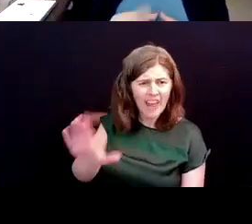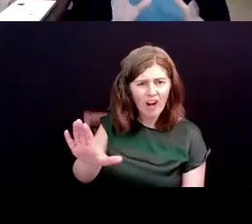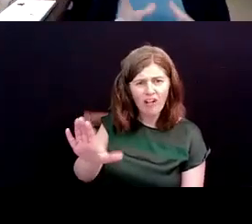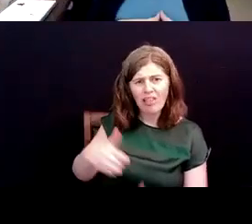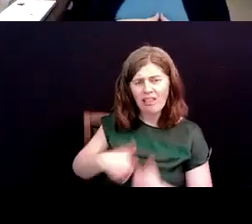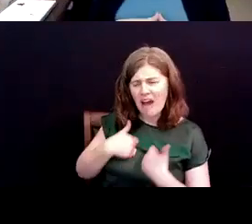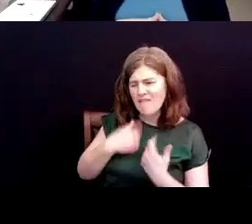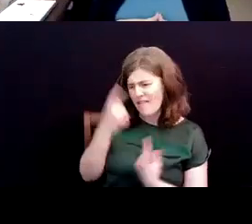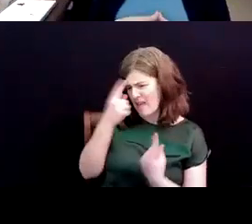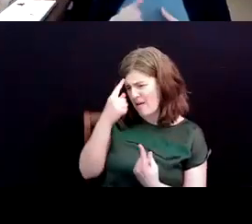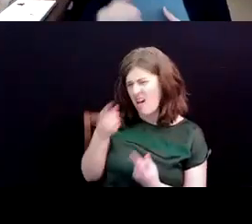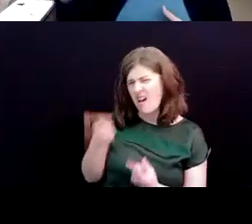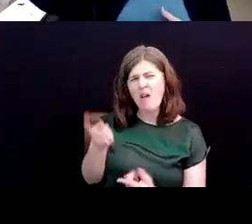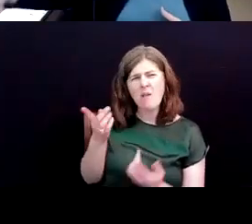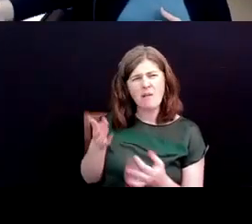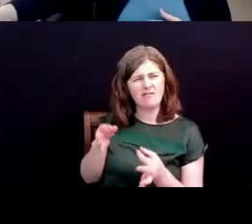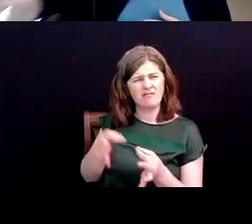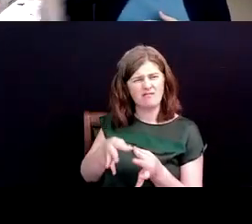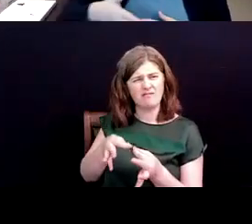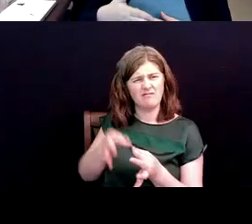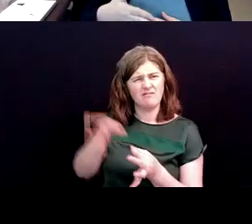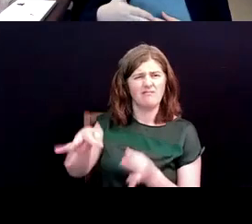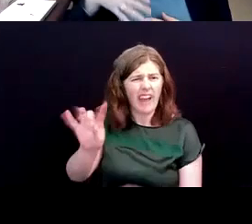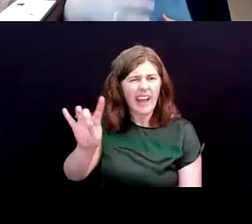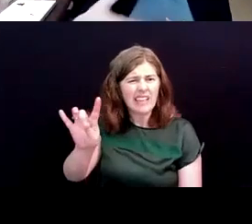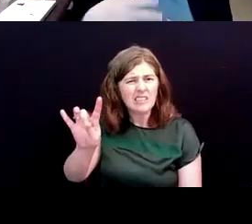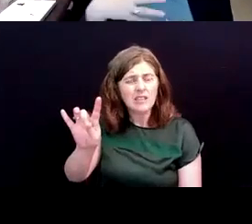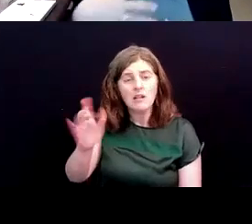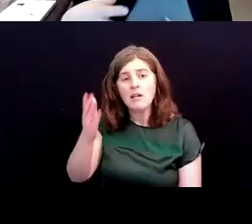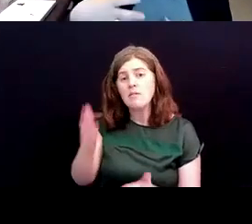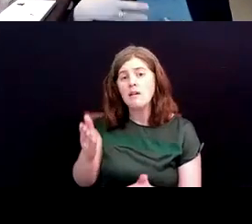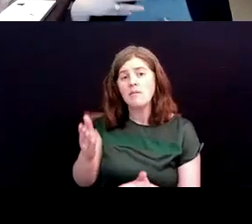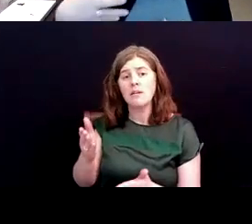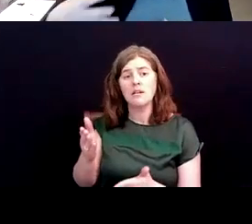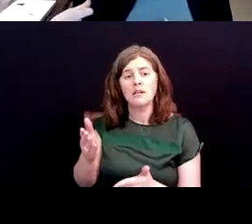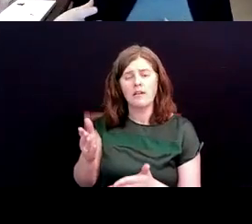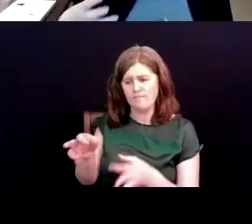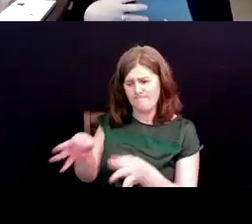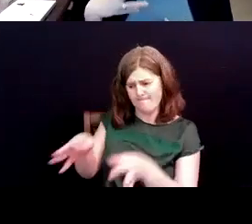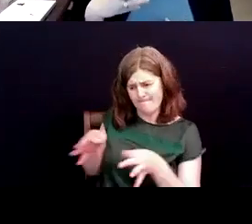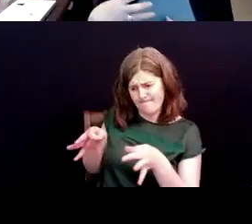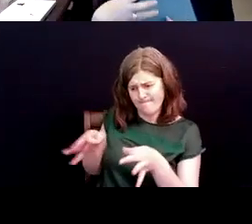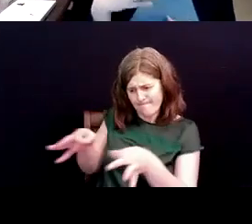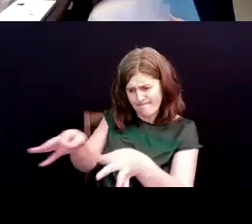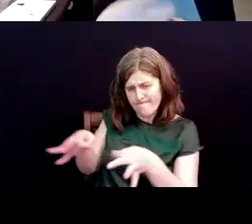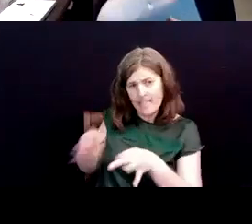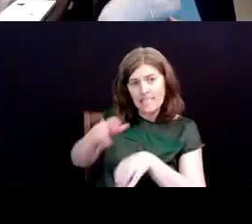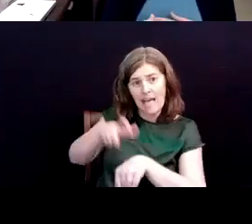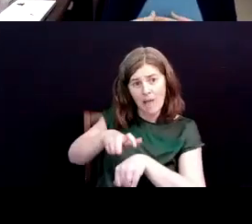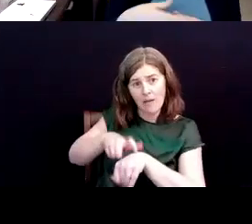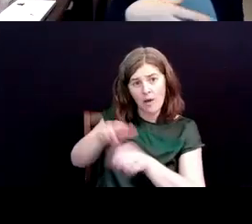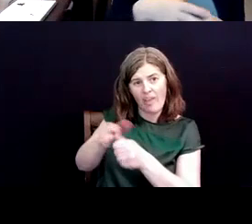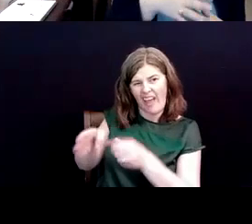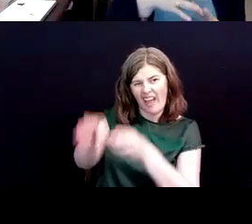think about it. Maybe they do need to go to bed an hour later. Maybe they do need to, maybe you need to look at that timing in conjunction with that